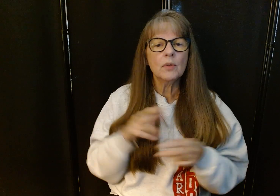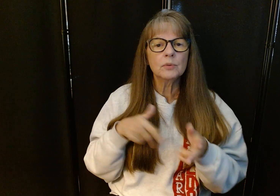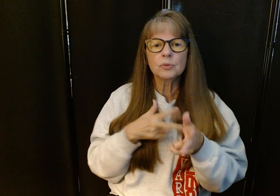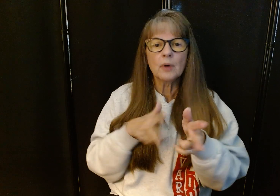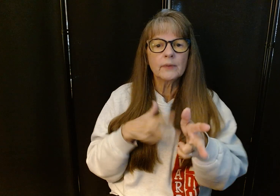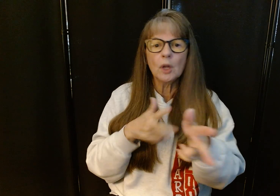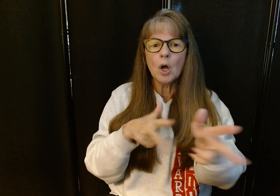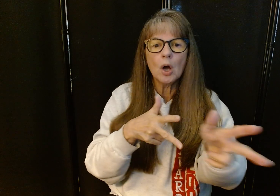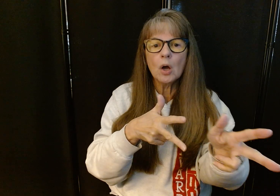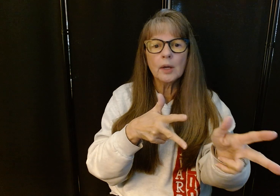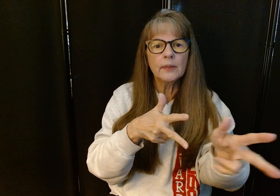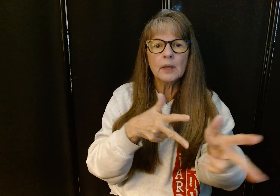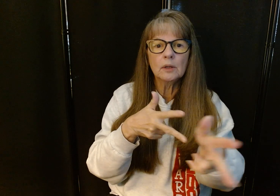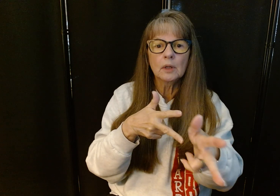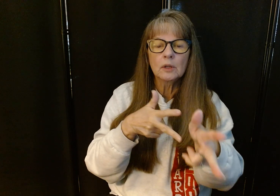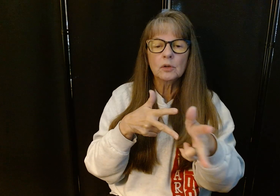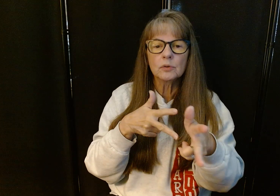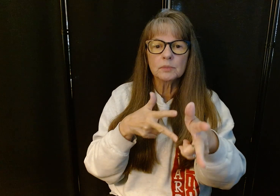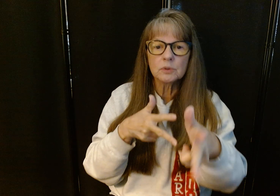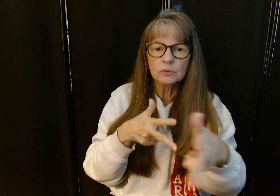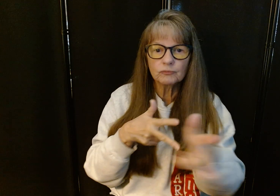just driving along, and then someone's,